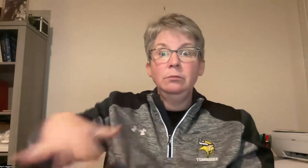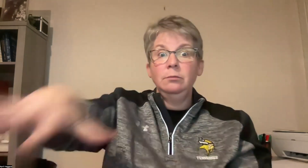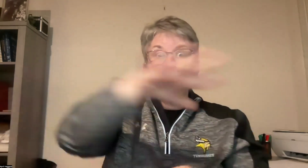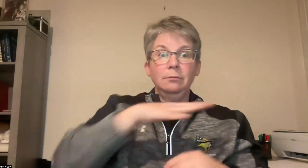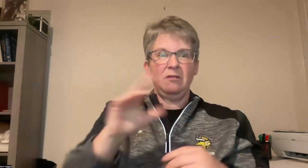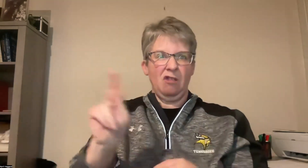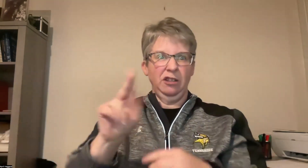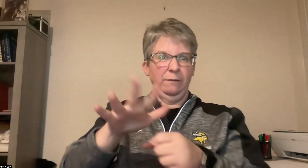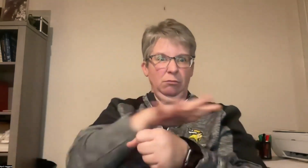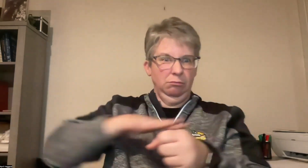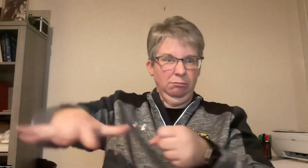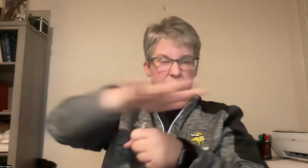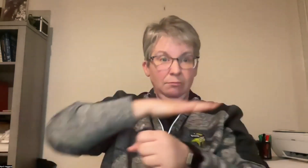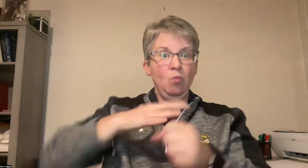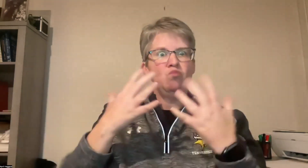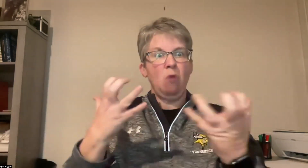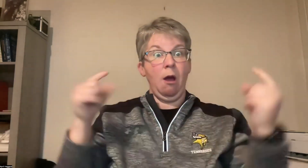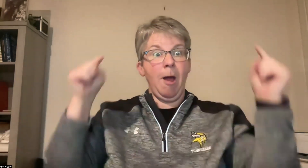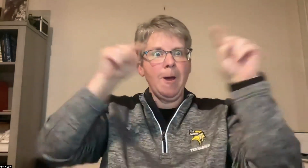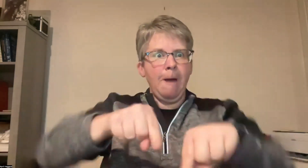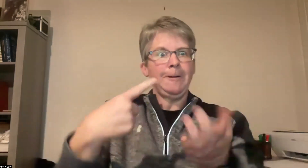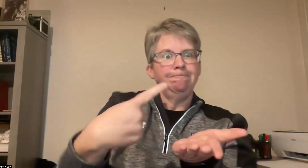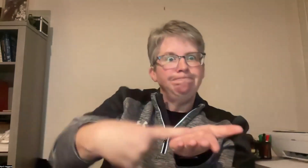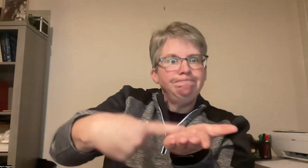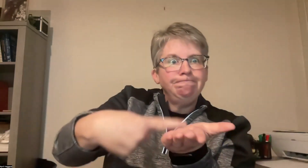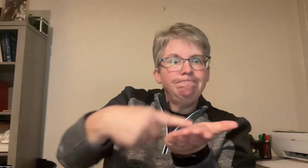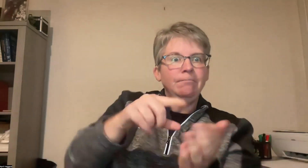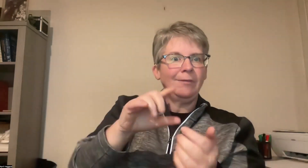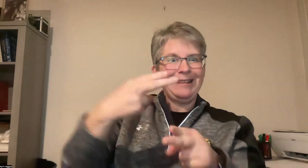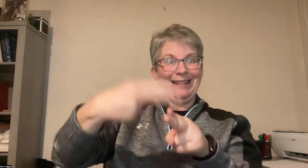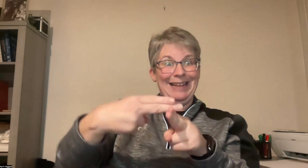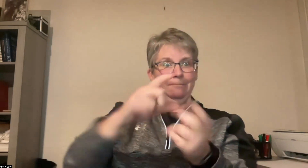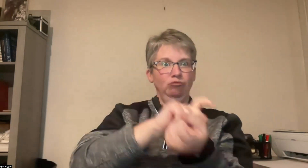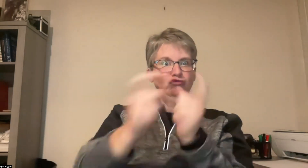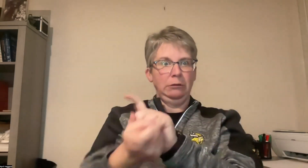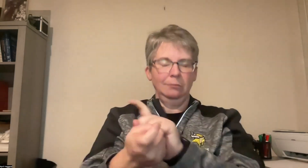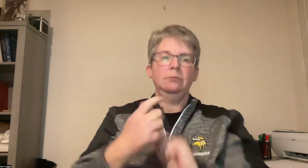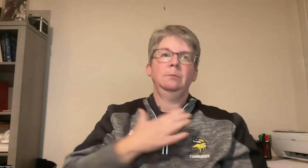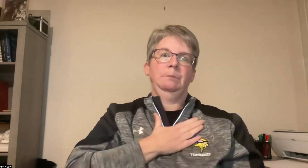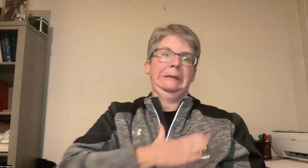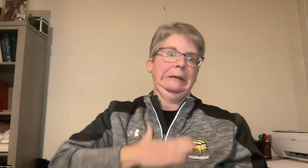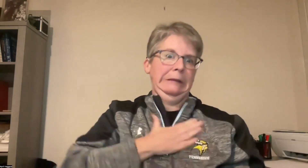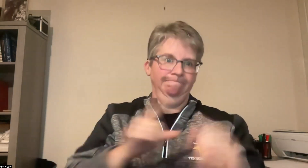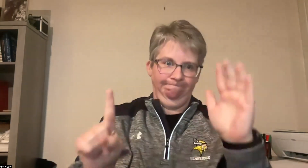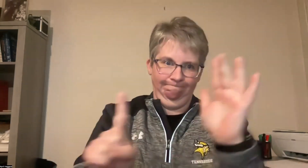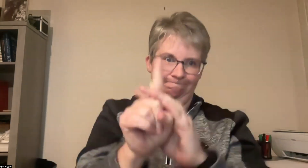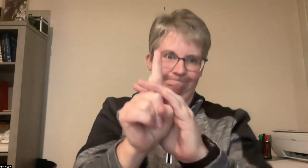So, you know, all of you as members, you know, in the area, you know, we want, you know, people to come and, you know, discuss the name change.